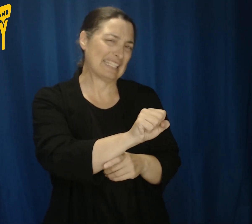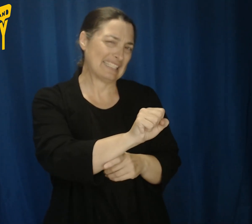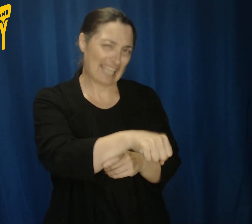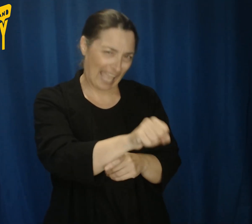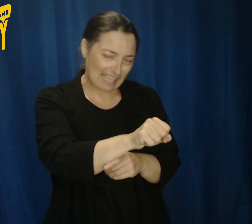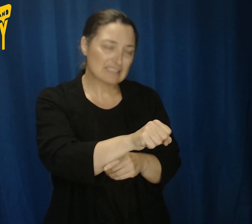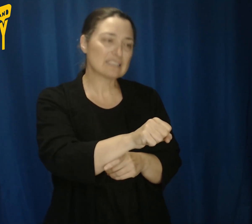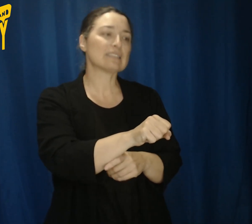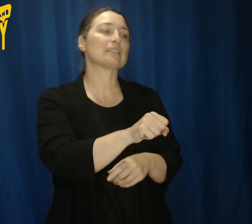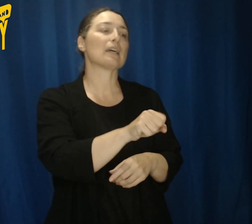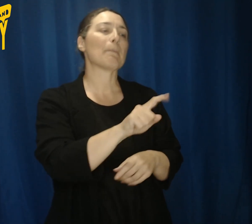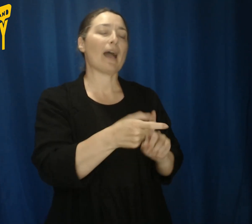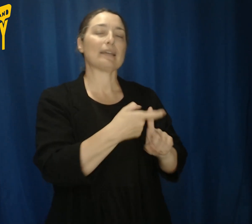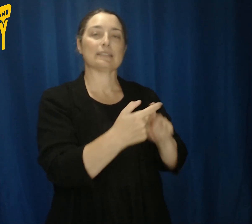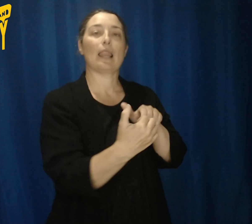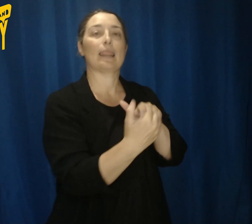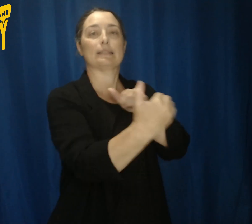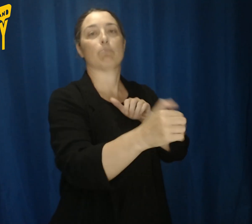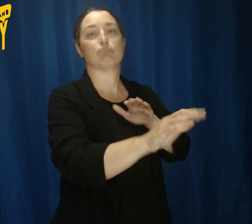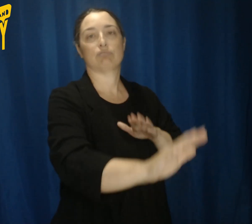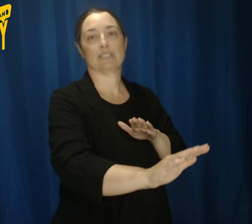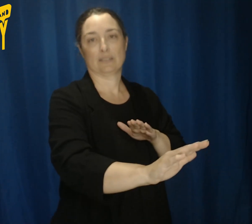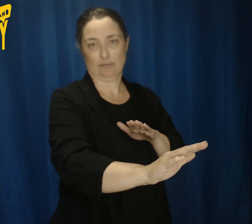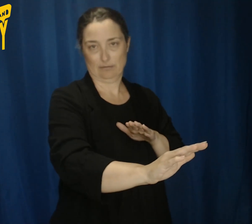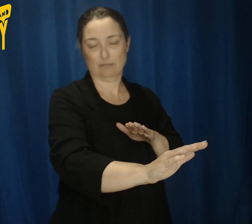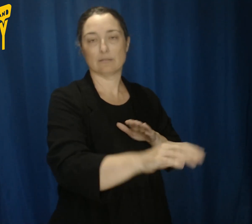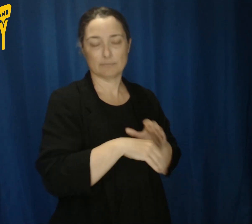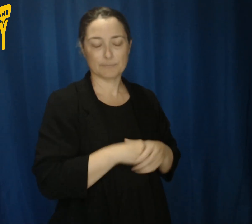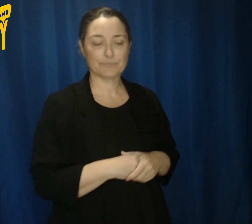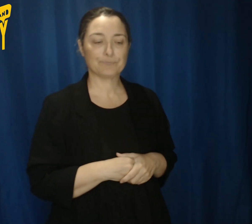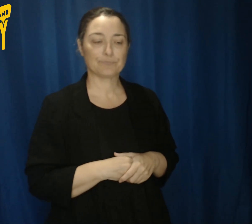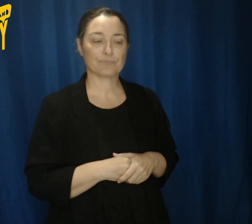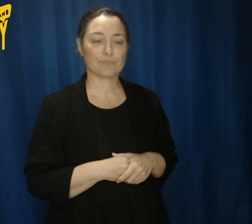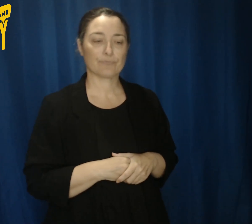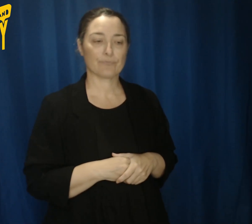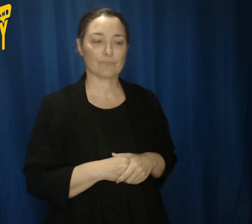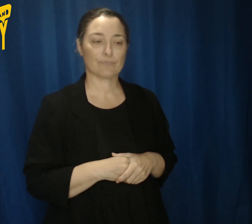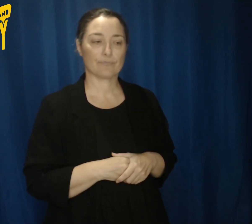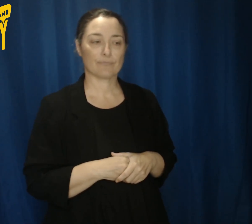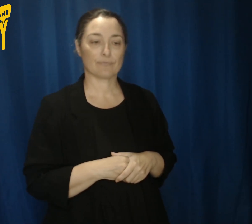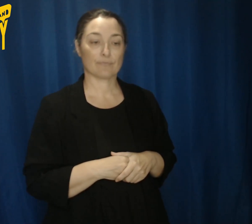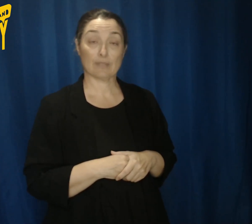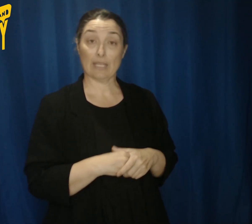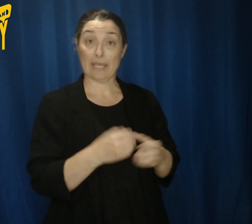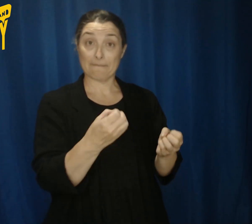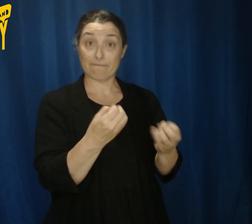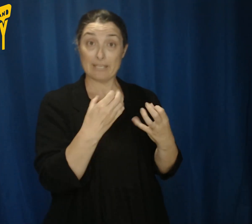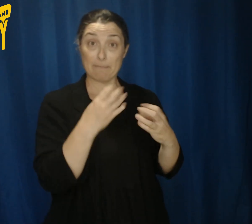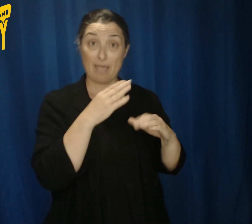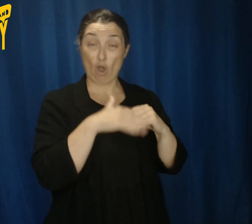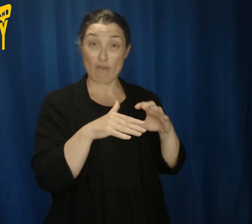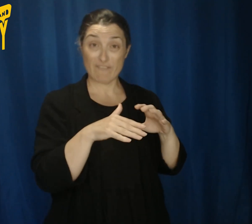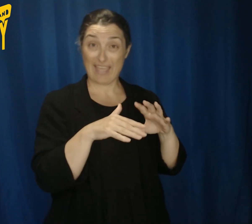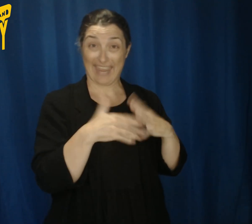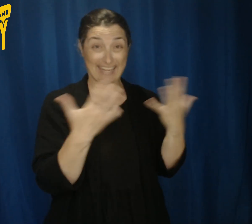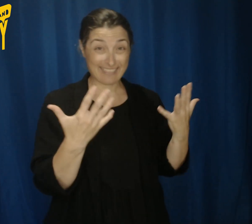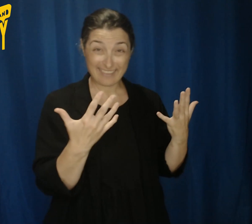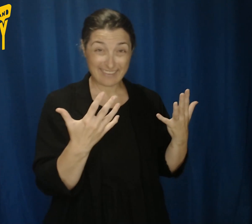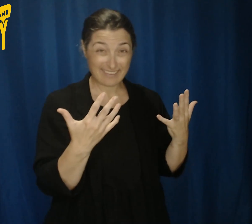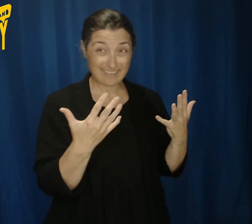me. And every time I've got feedback on anything, it's only ever made it better. So